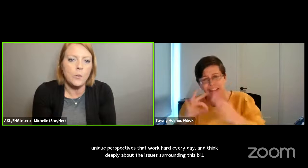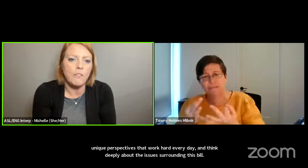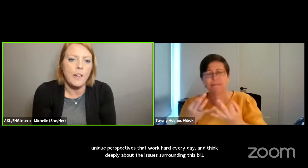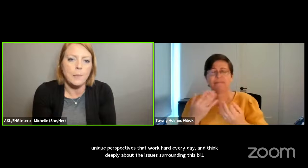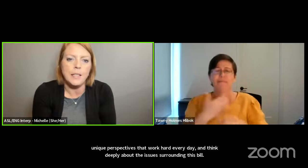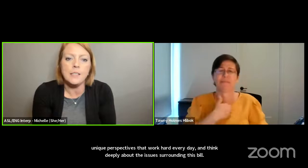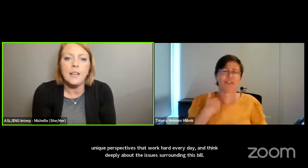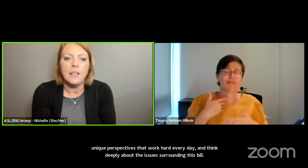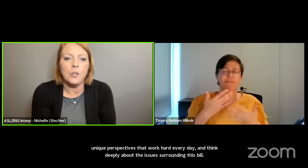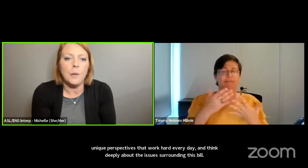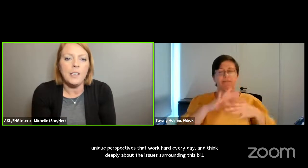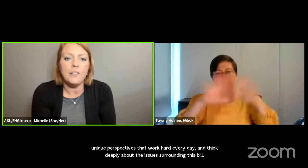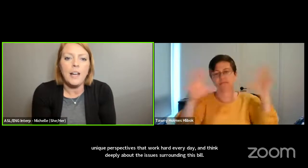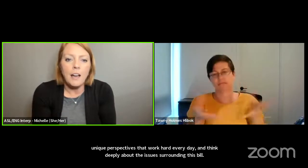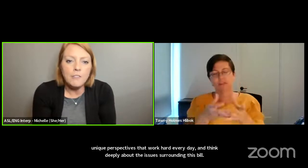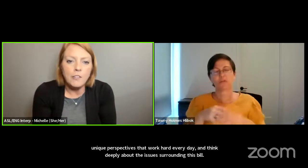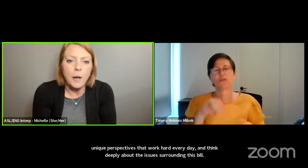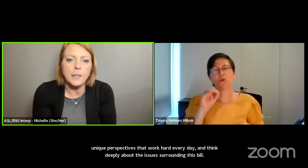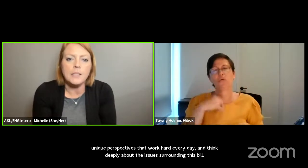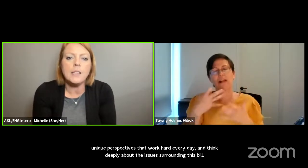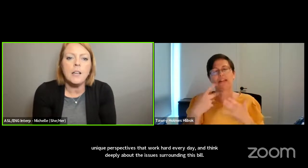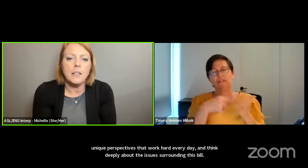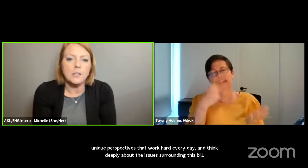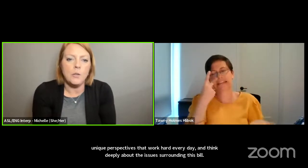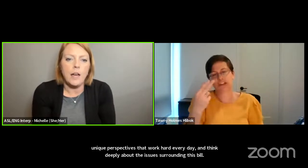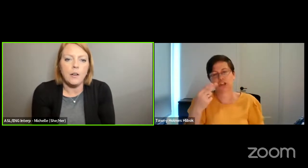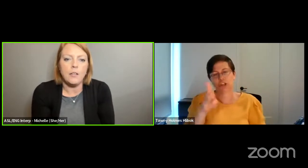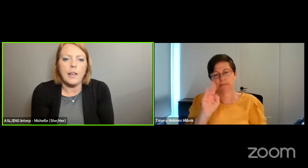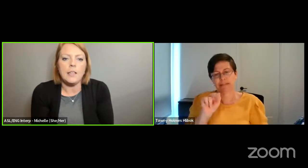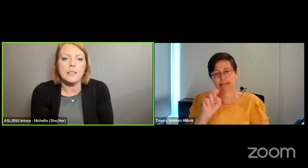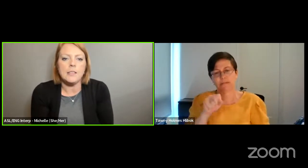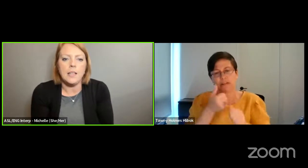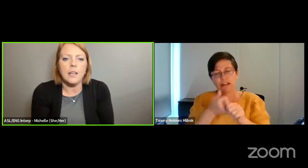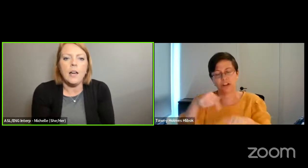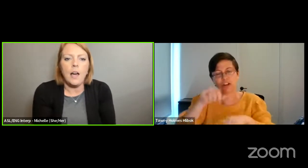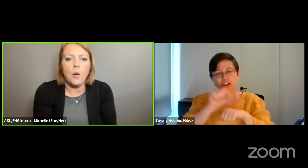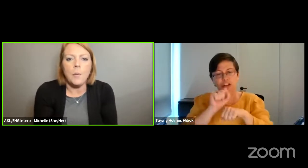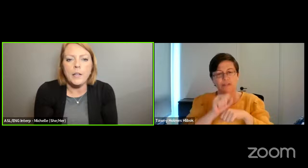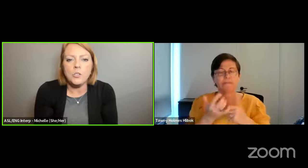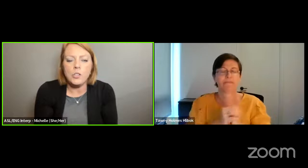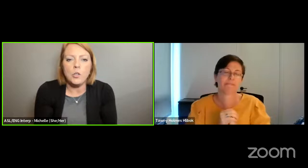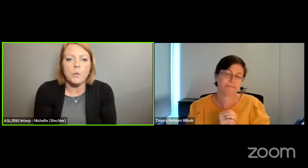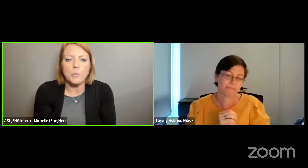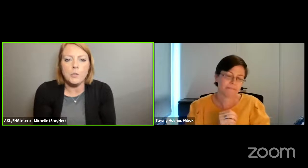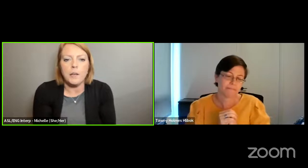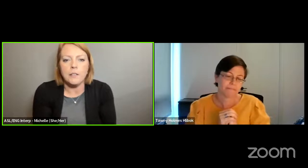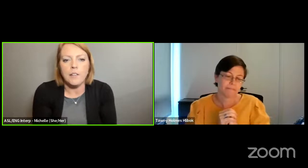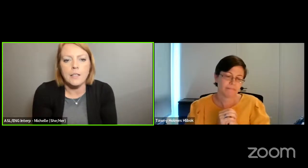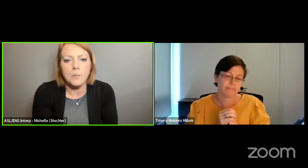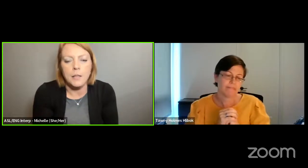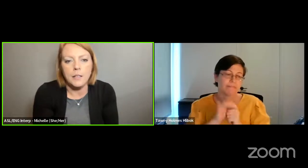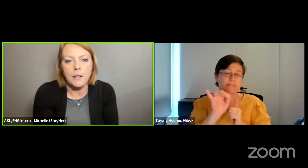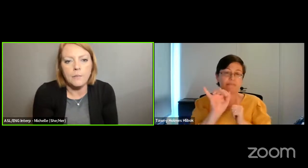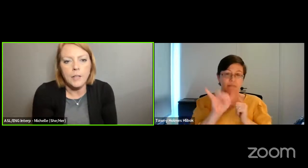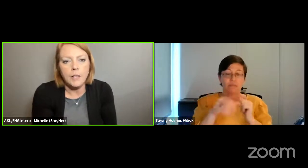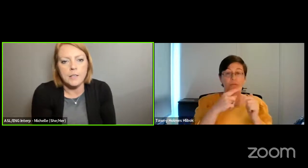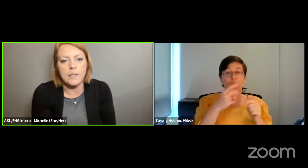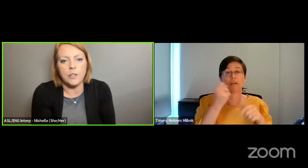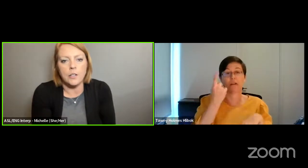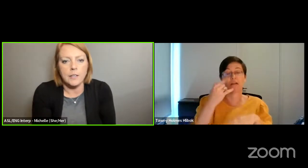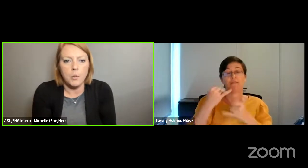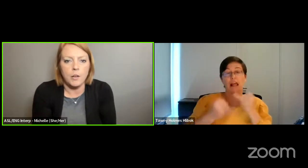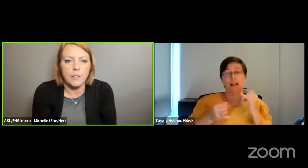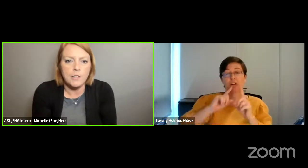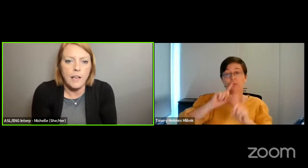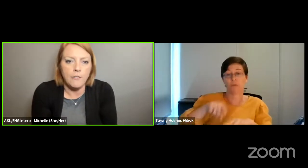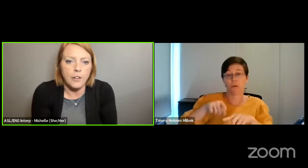You're working with families. You might even have families, so that they can see how much human perspective has been